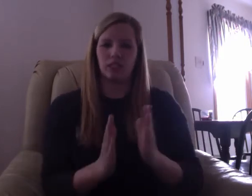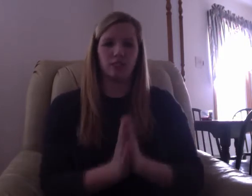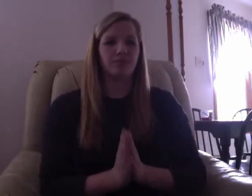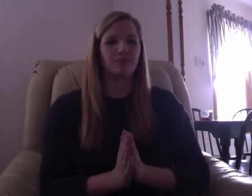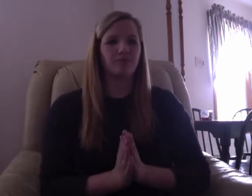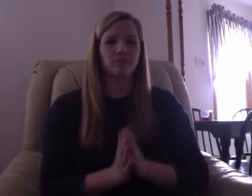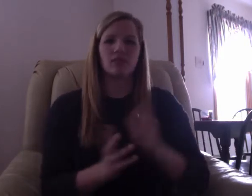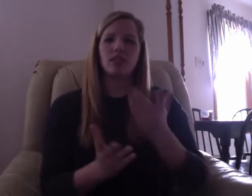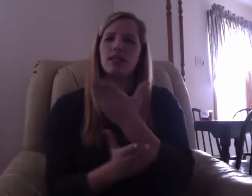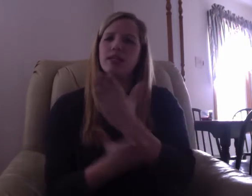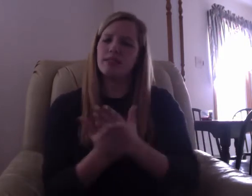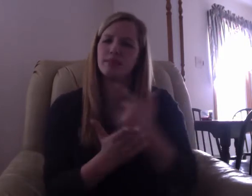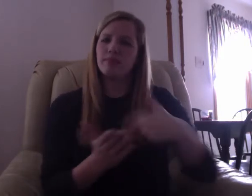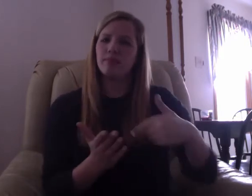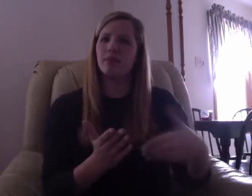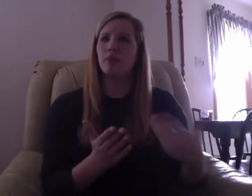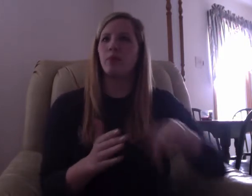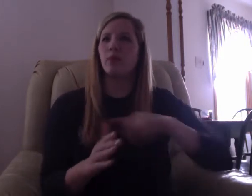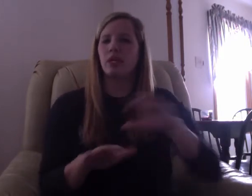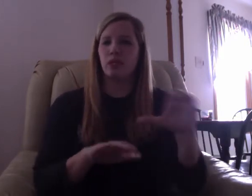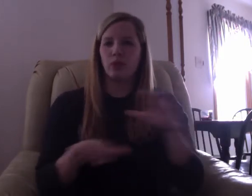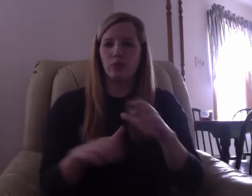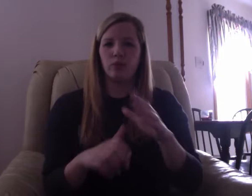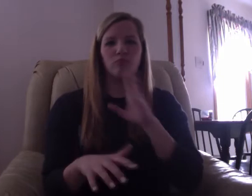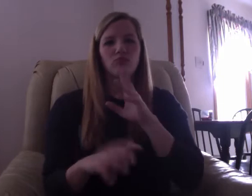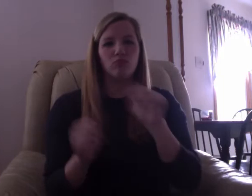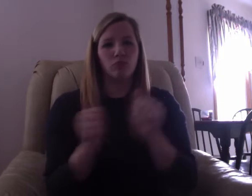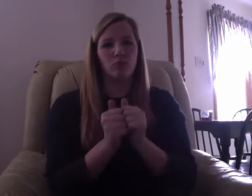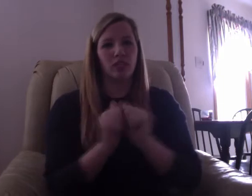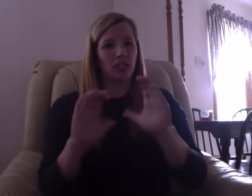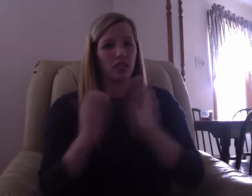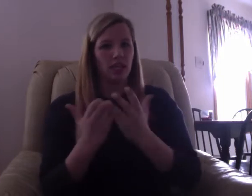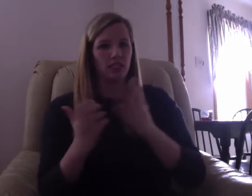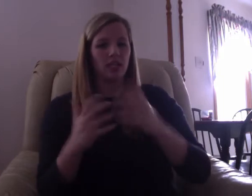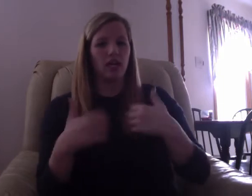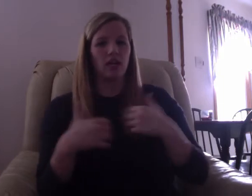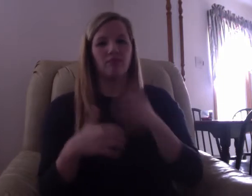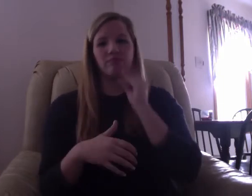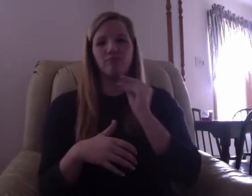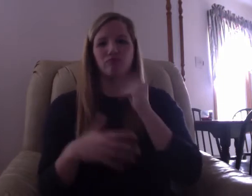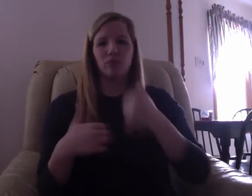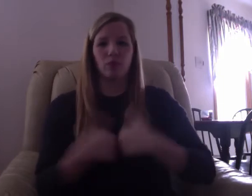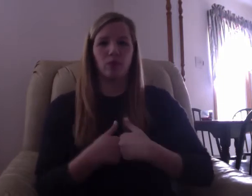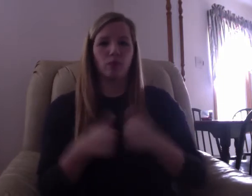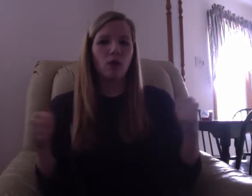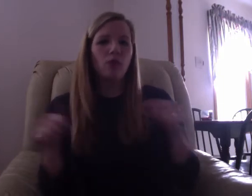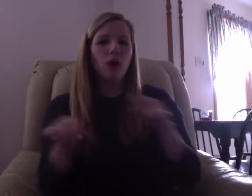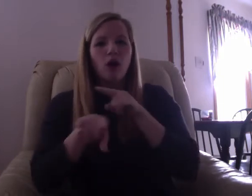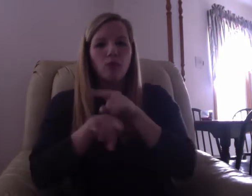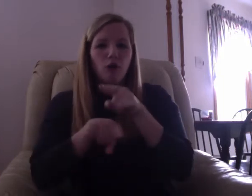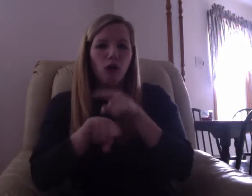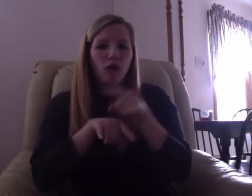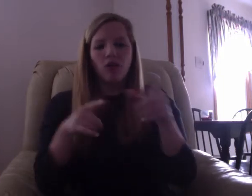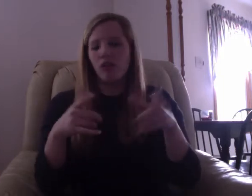in classrooms about our experiences of coming out and acceptance, whether or not we are bullied or harassed,